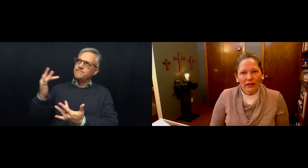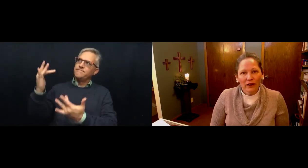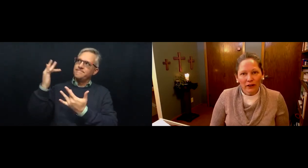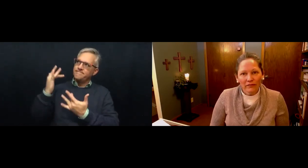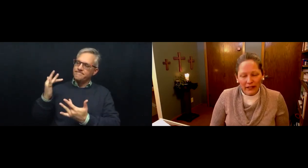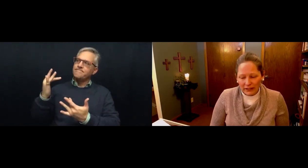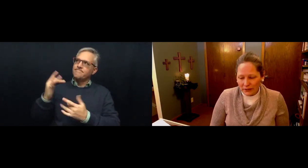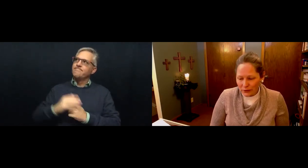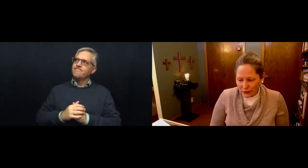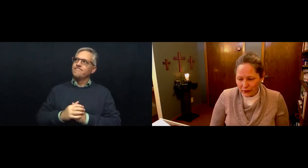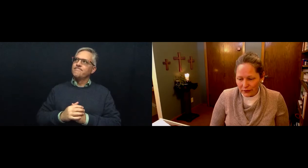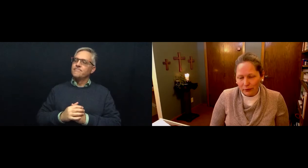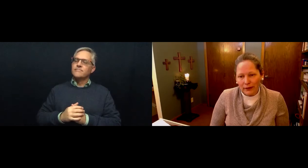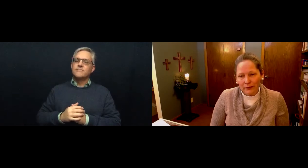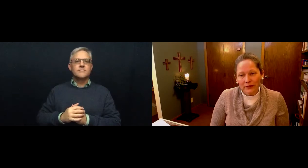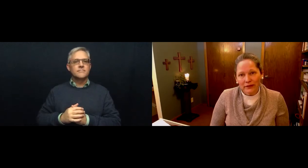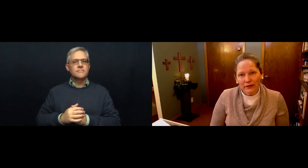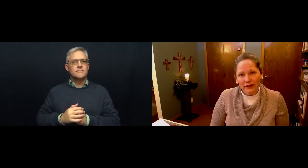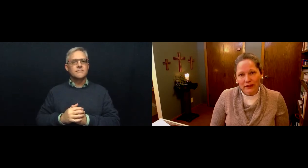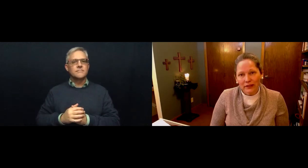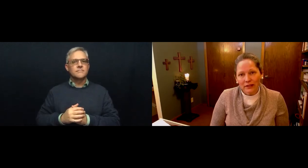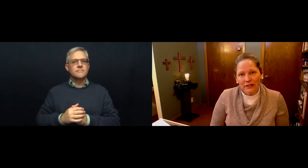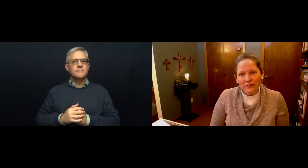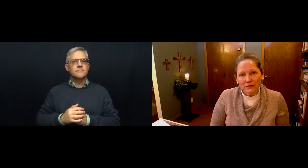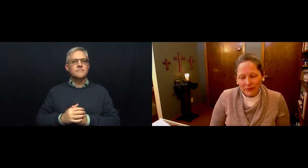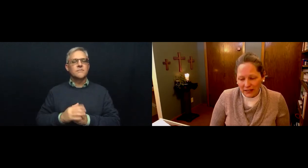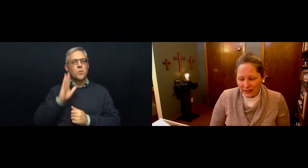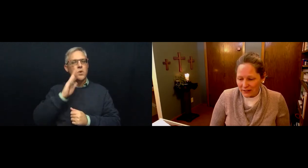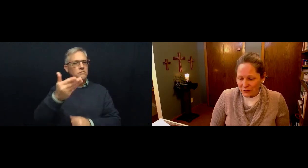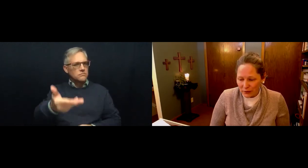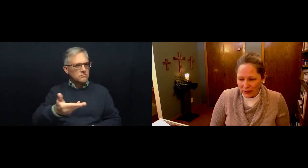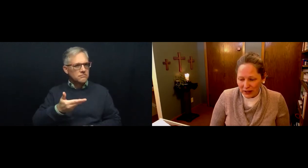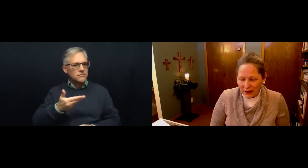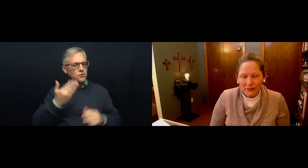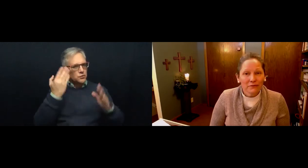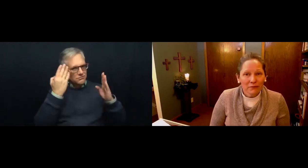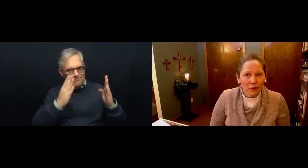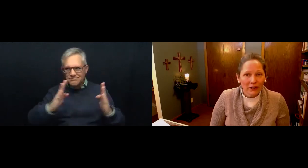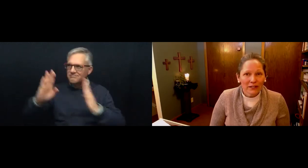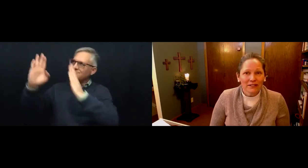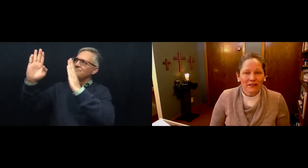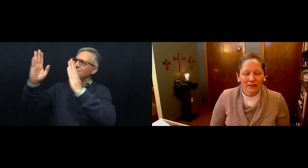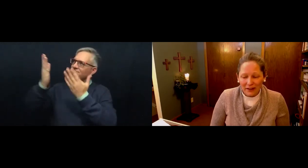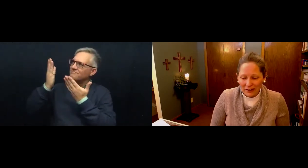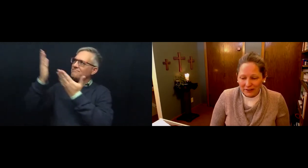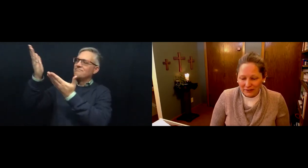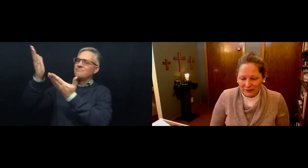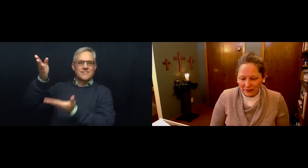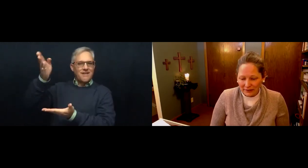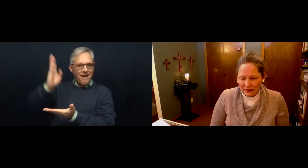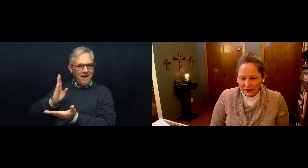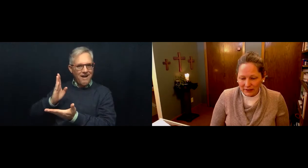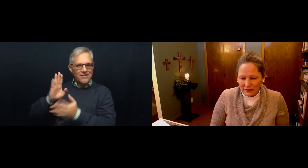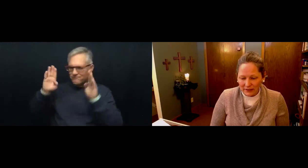And we are invited to turn around, to face toward God, to focus on God.